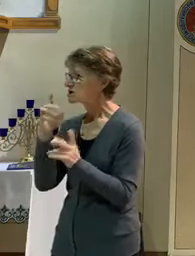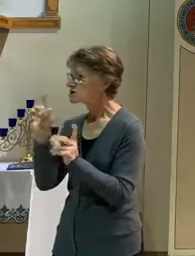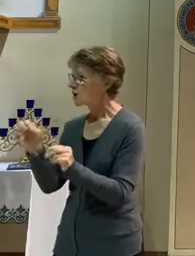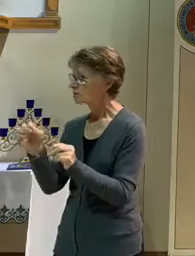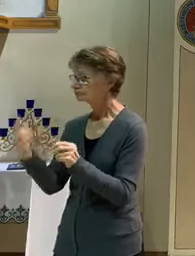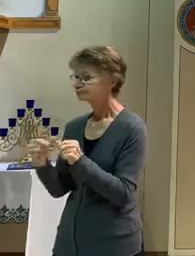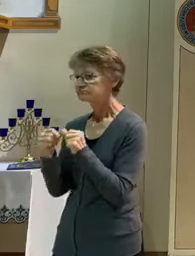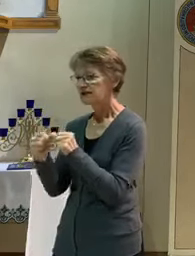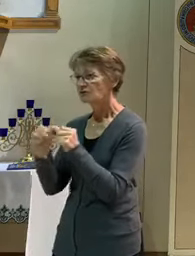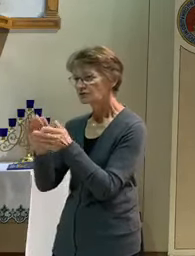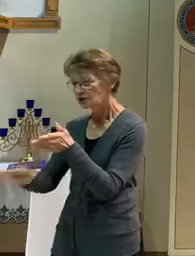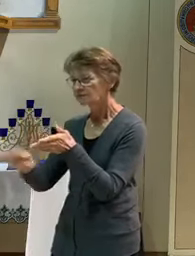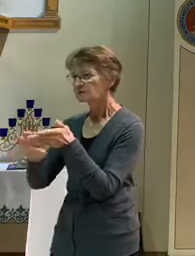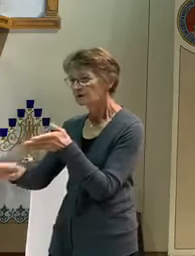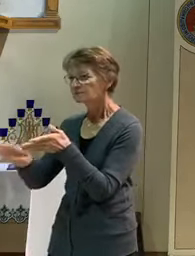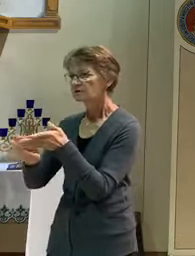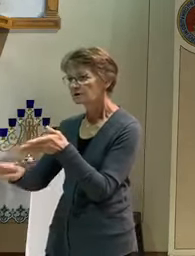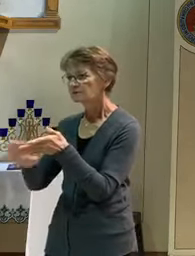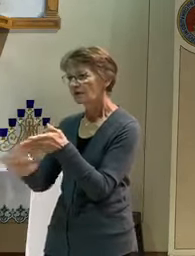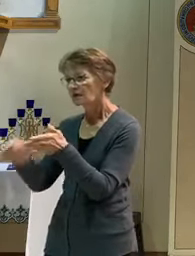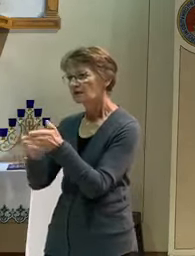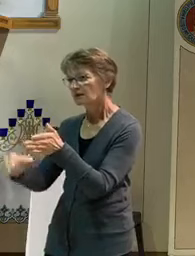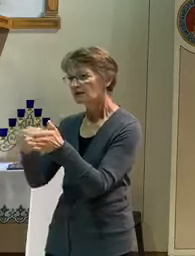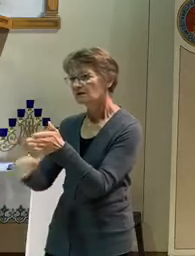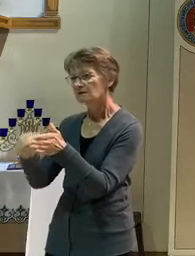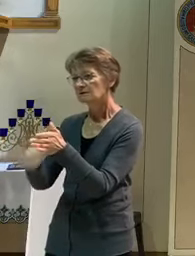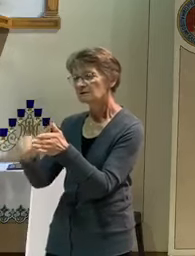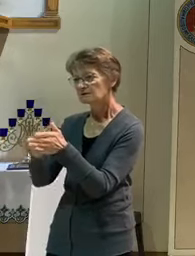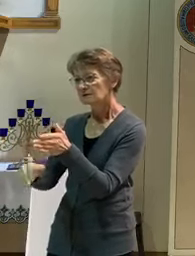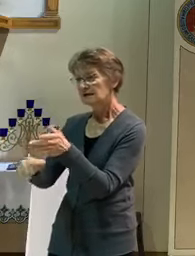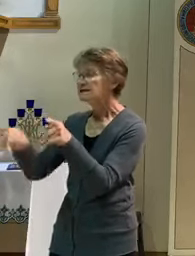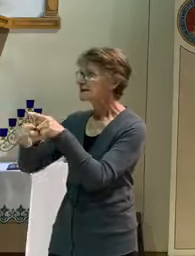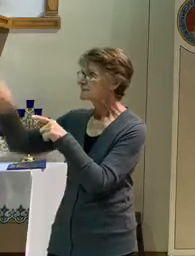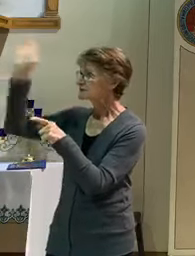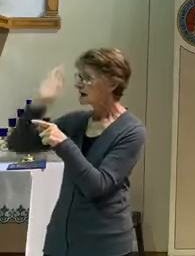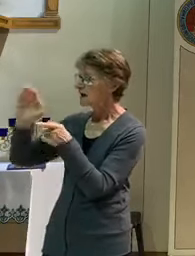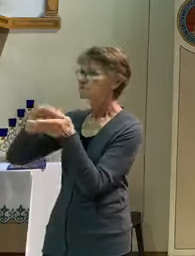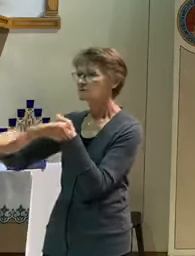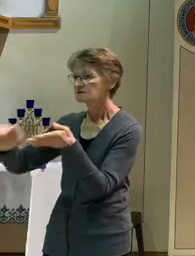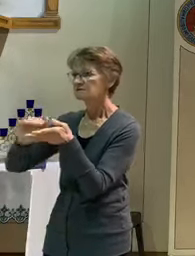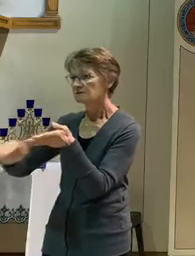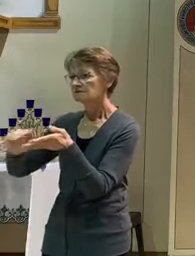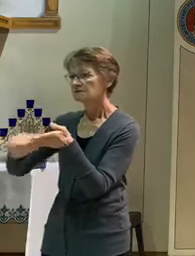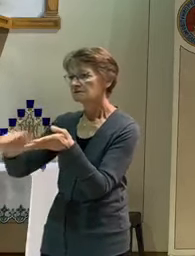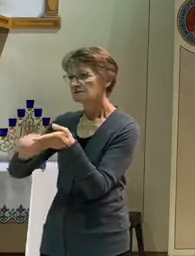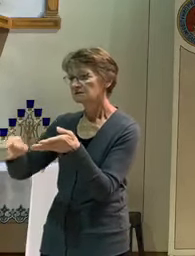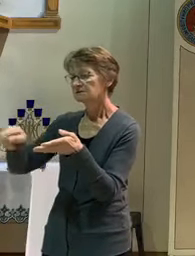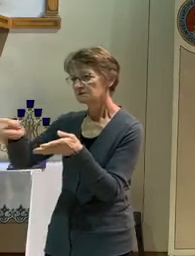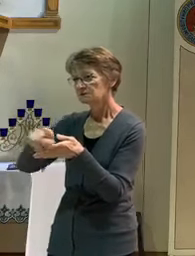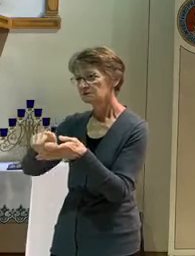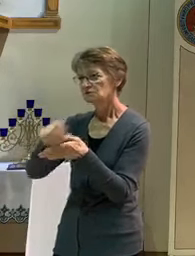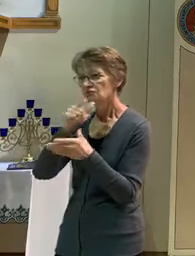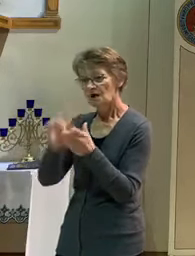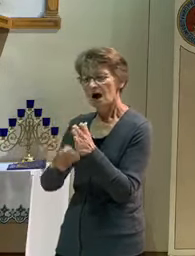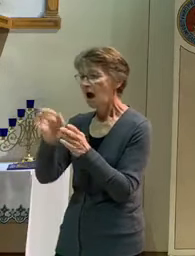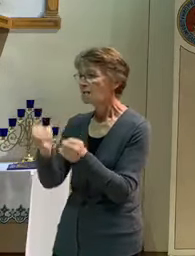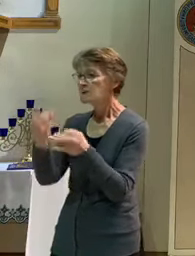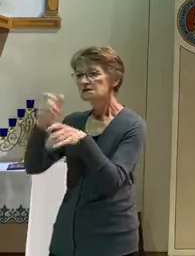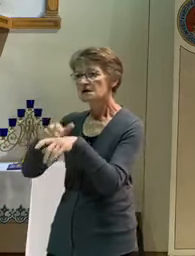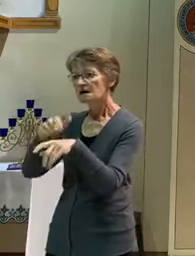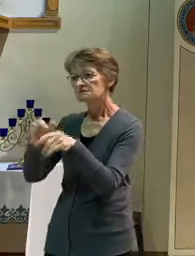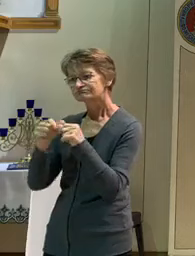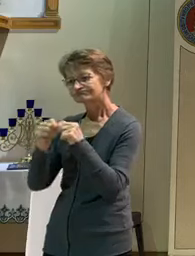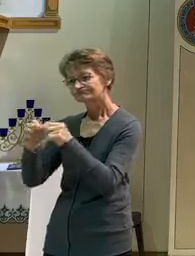to continue to forgive as to be forgiven by God. And that's why our Lord speaks to us in